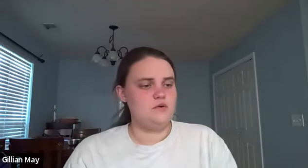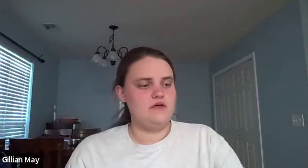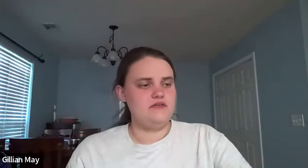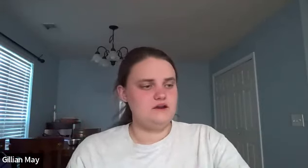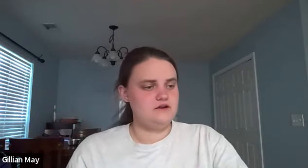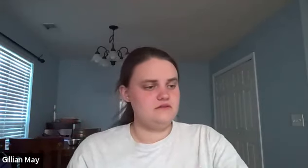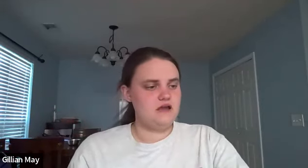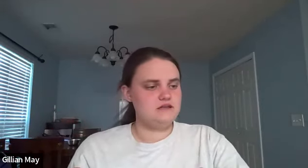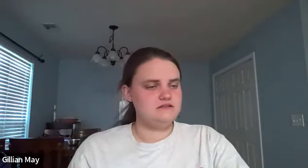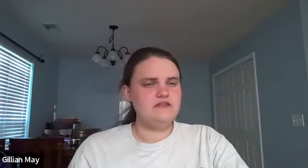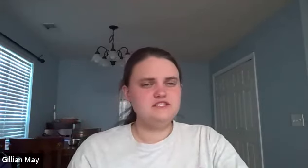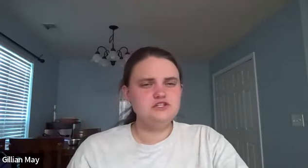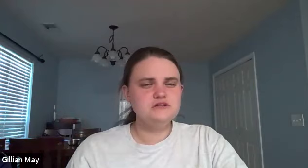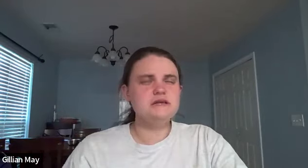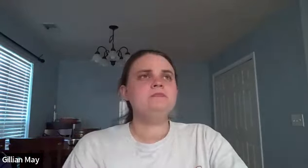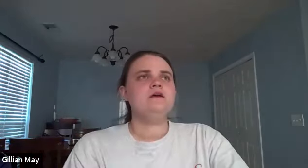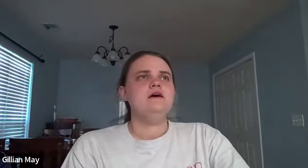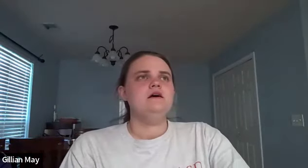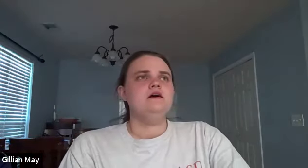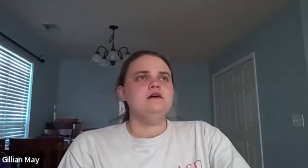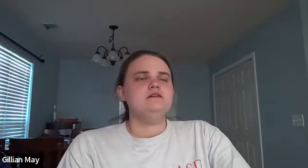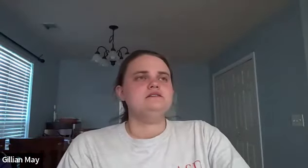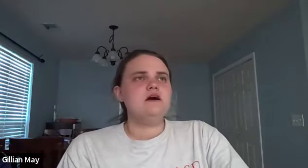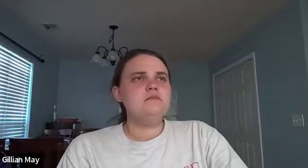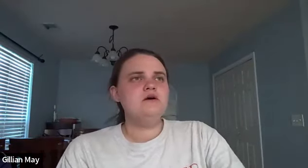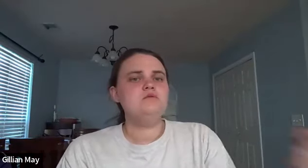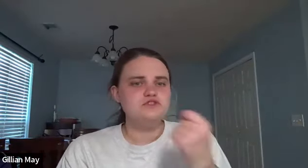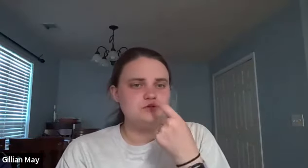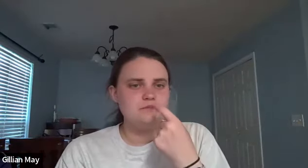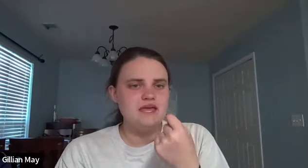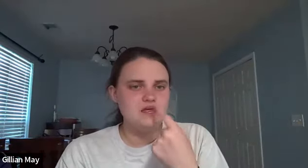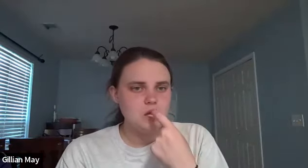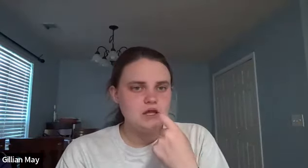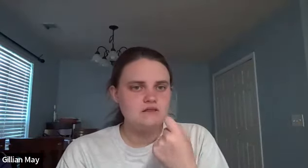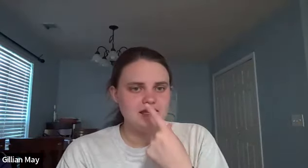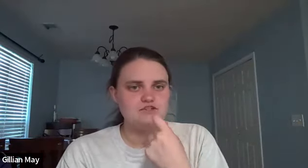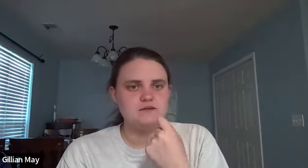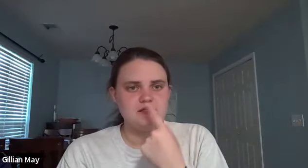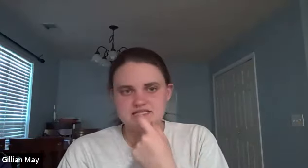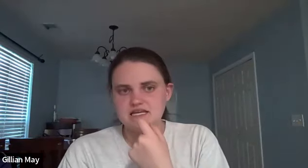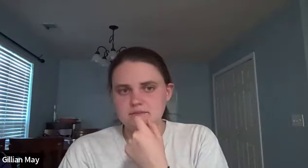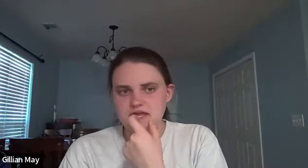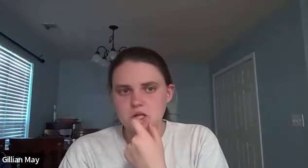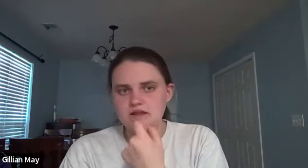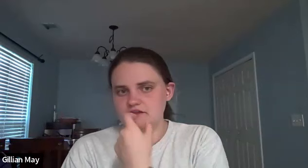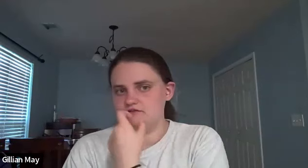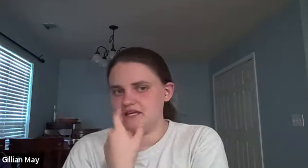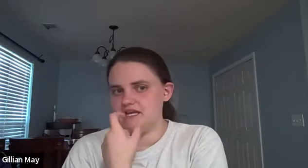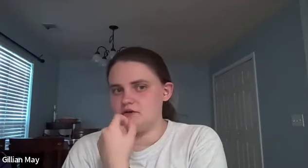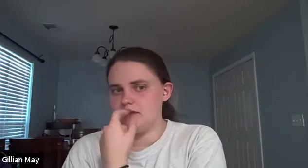So there, and that's usually, some will do pill, like if you're talking about like taking a pill, like they'll flick it in their mouth,